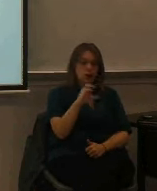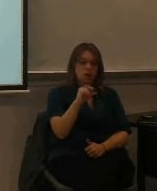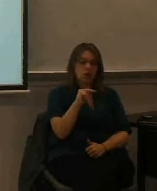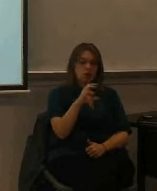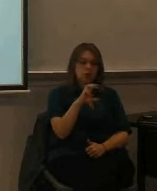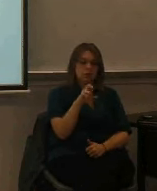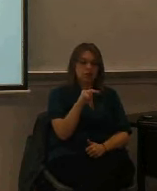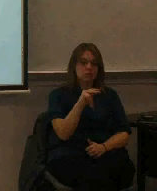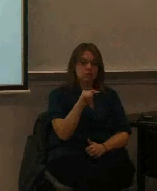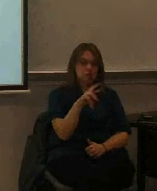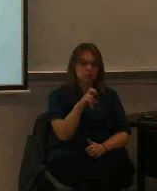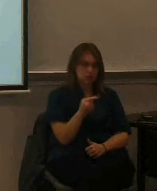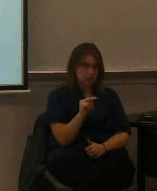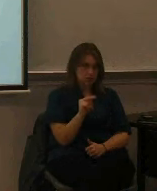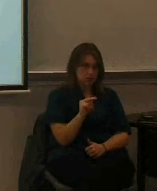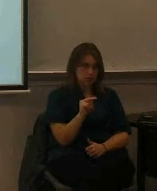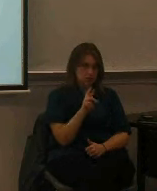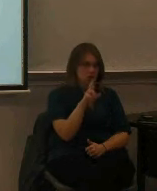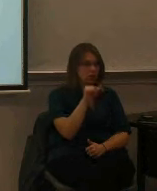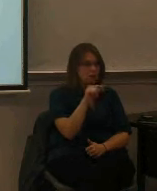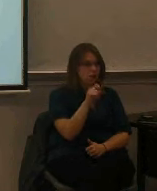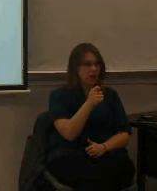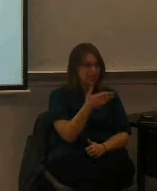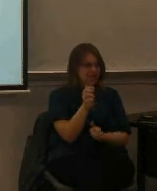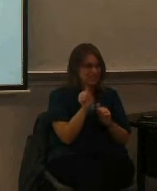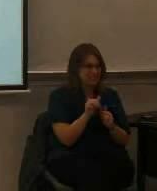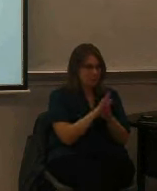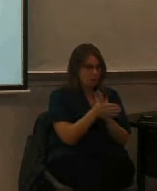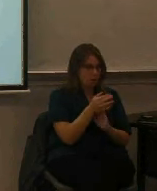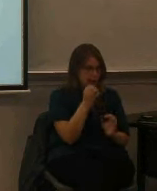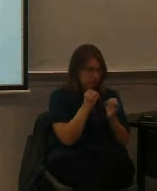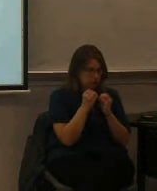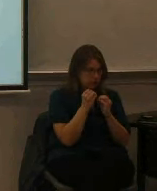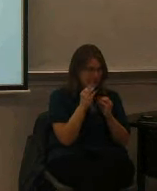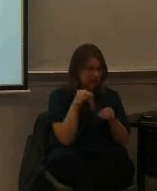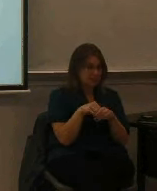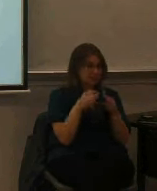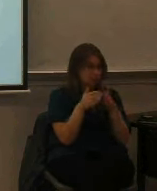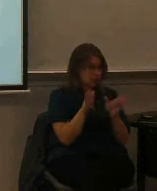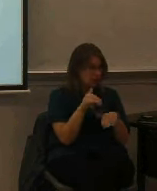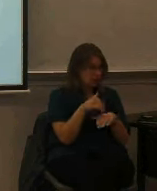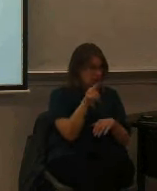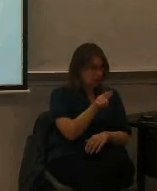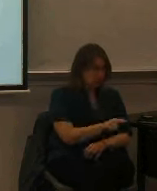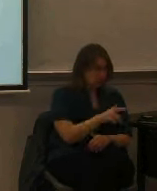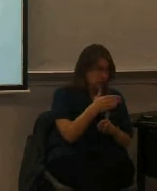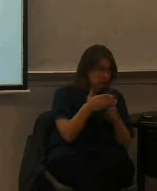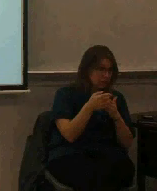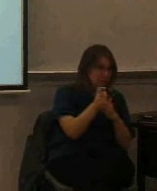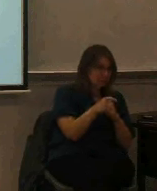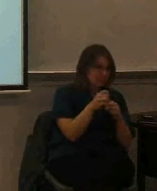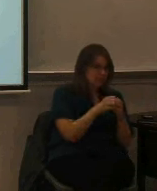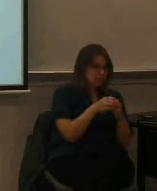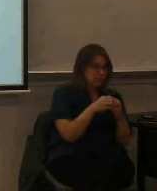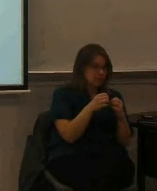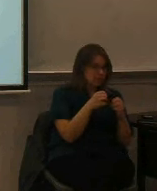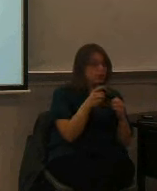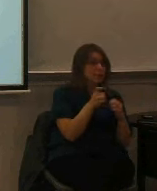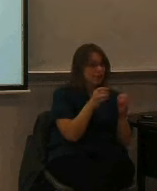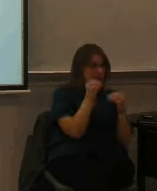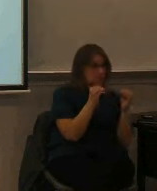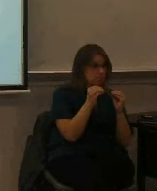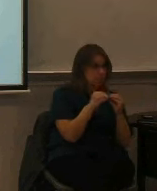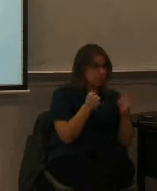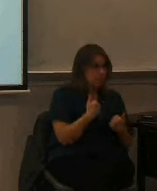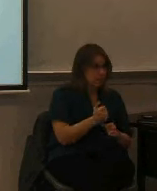things can be eaten. And in general, at the low end, you have to eat more to make a living, but